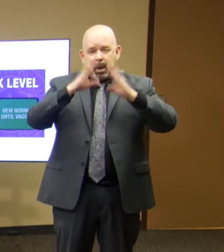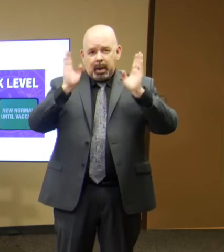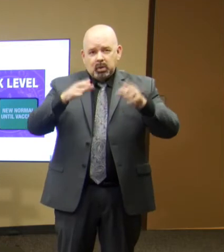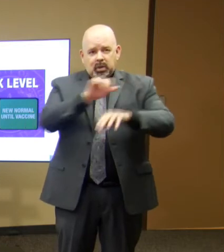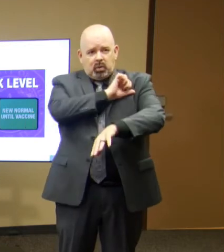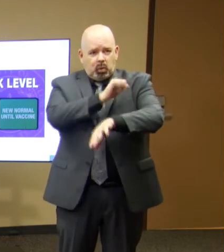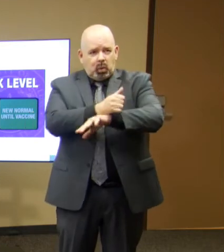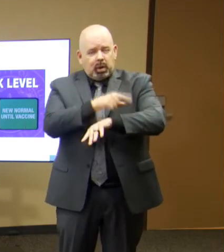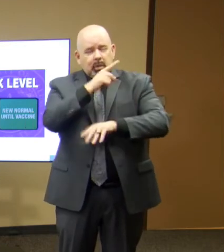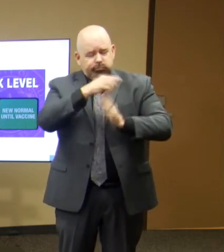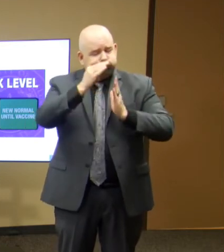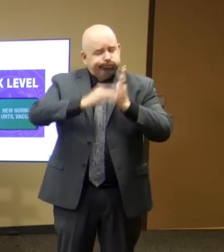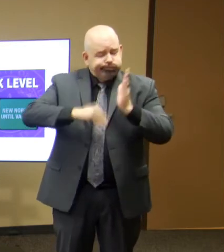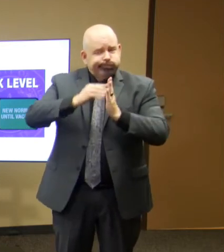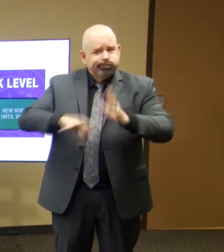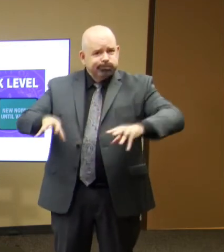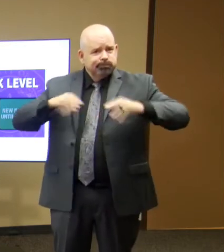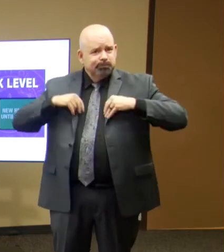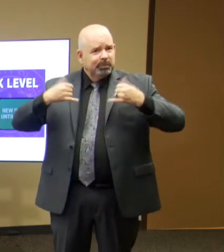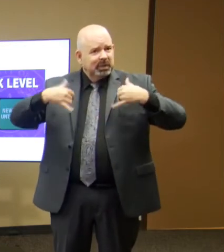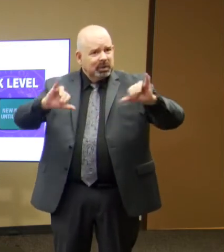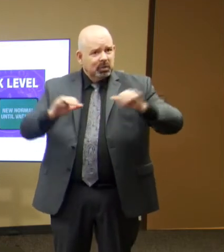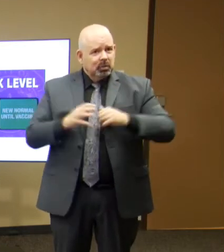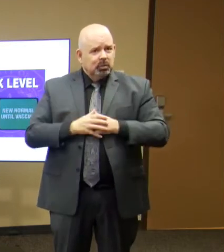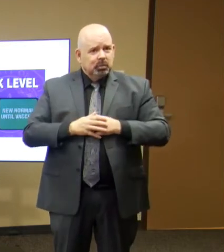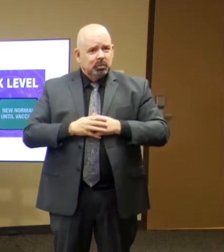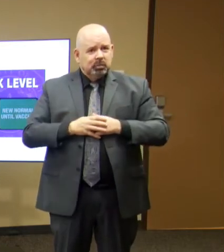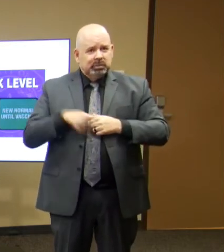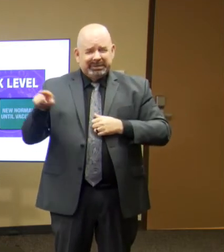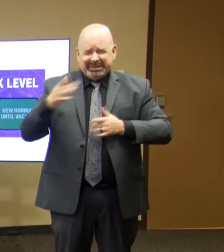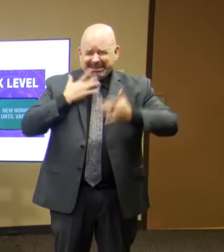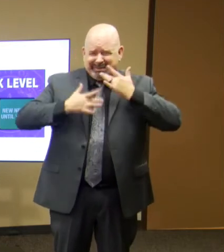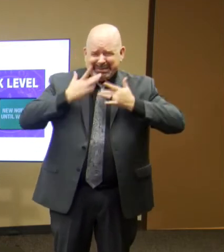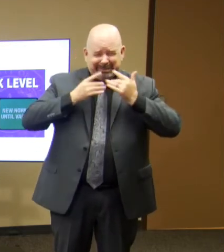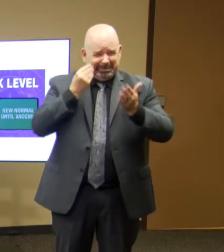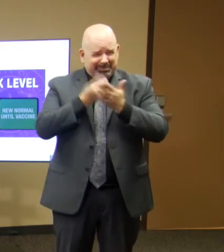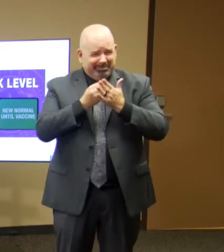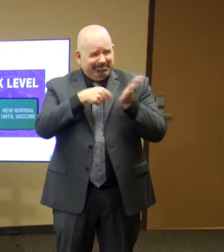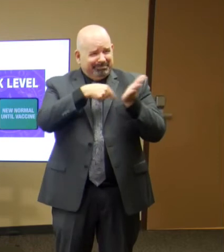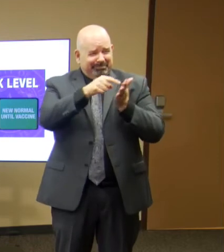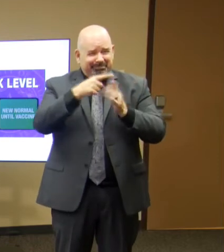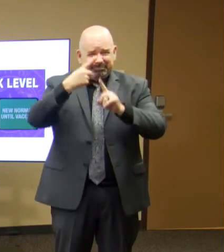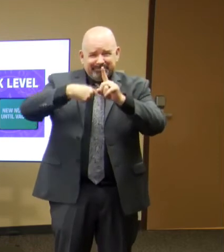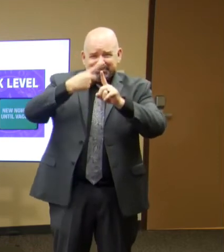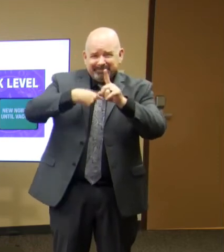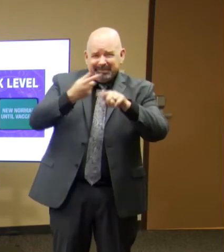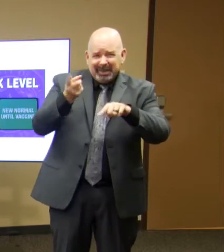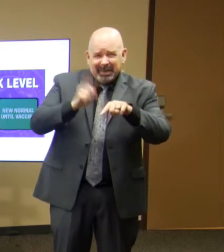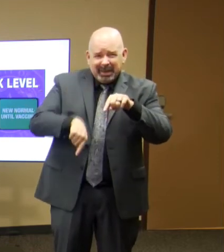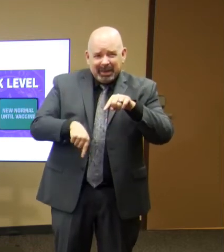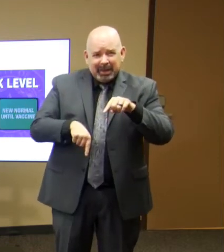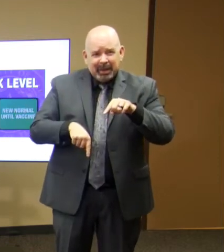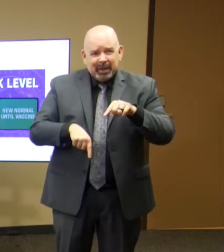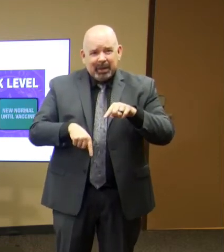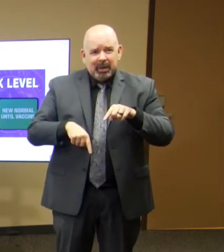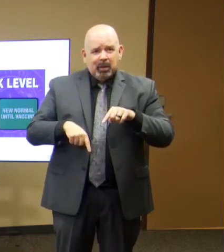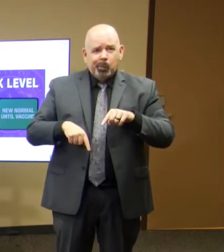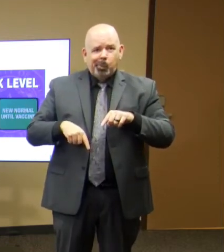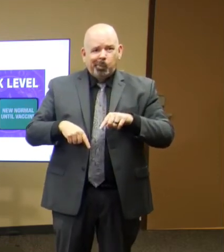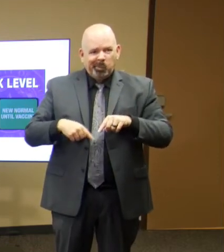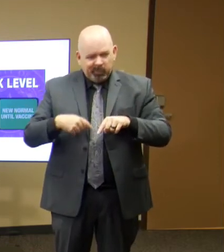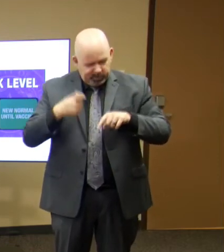City of Dallas and have suffered financial hardship due to COVID. And so you can get rental, mortgage assistance. You can